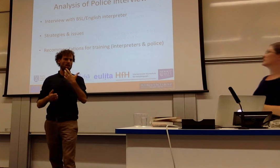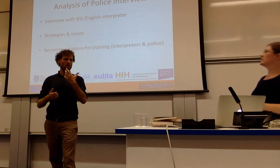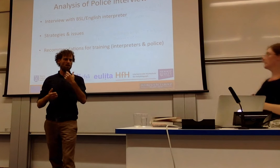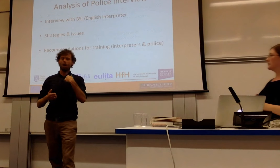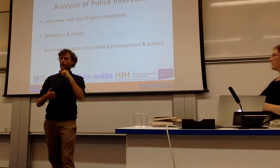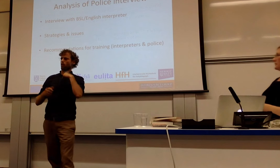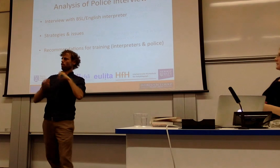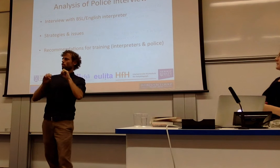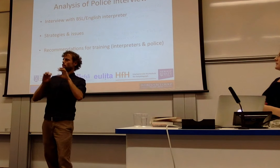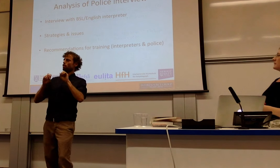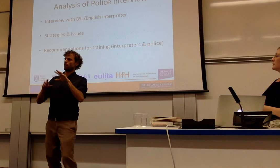Okay, so